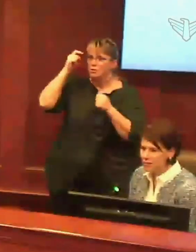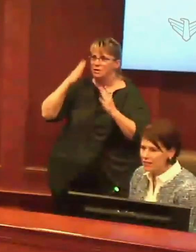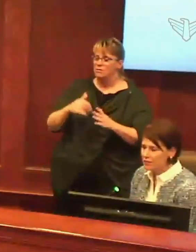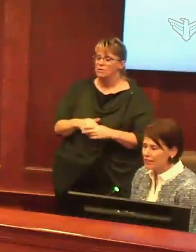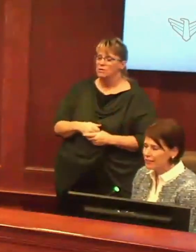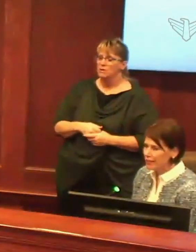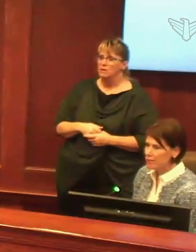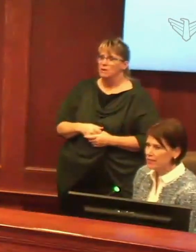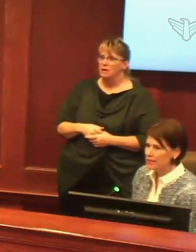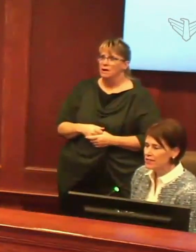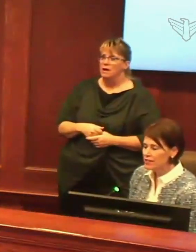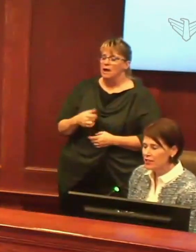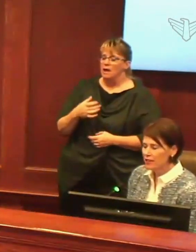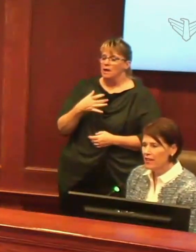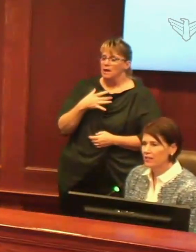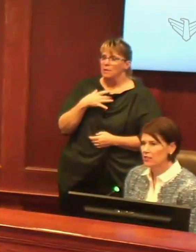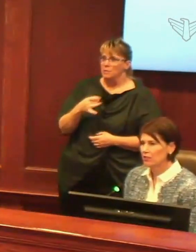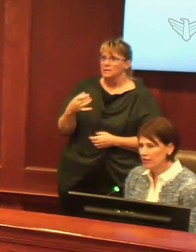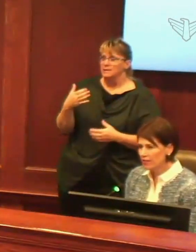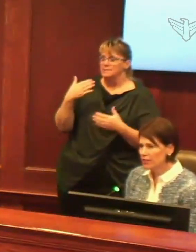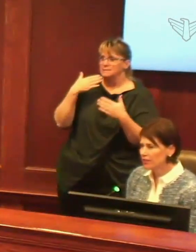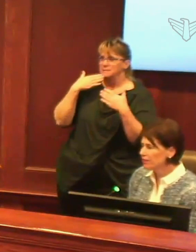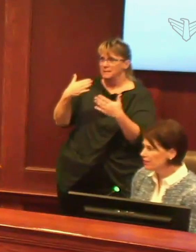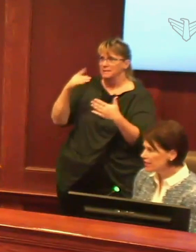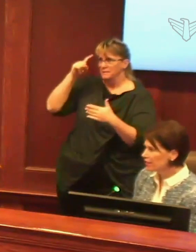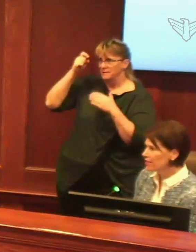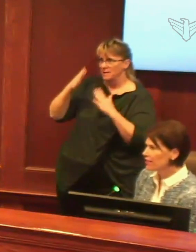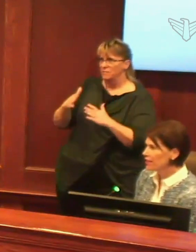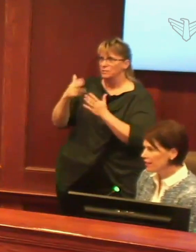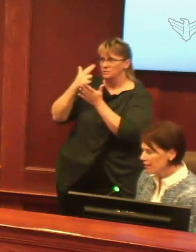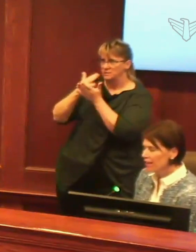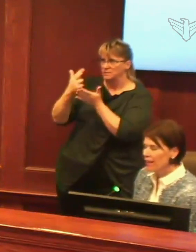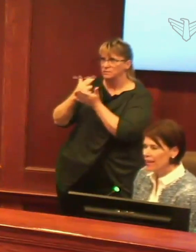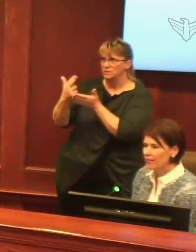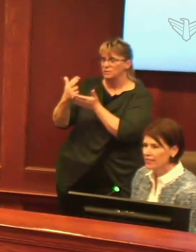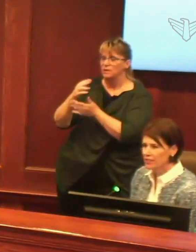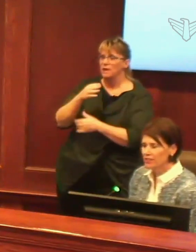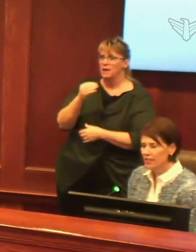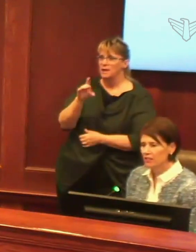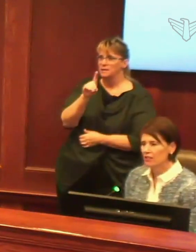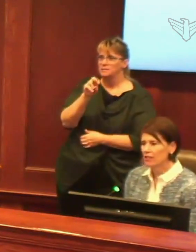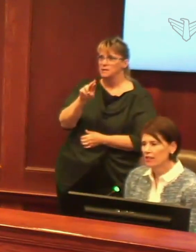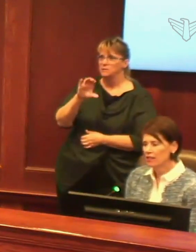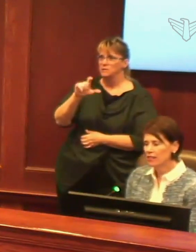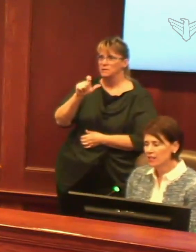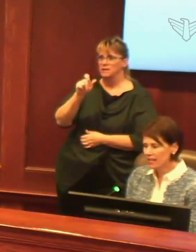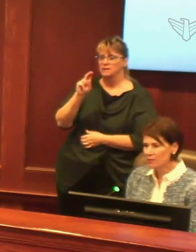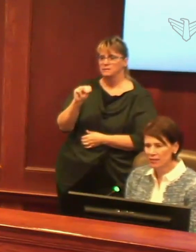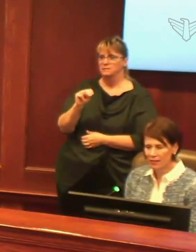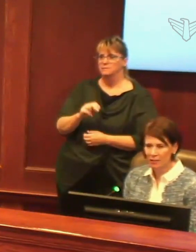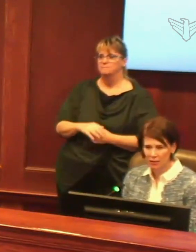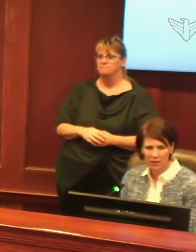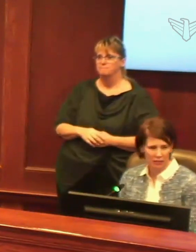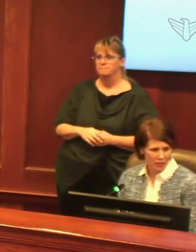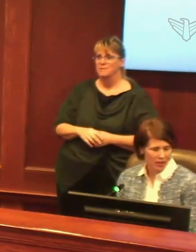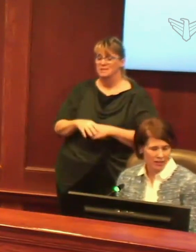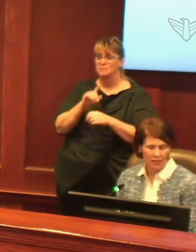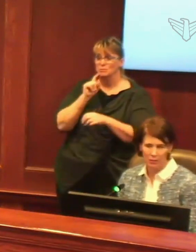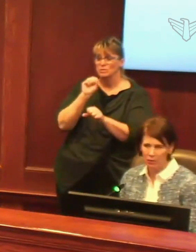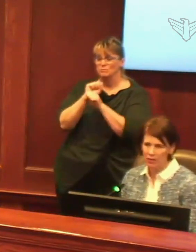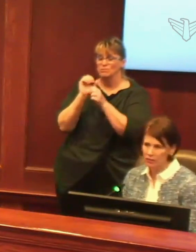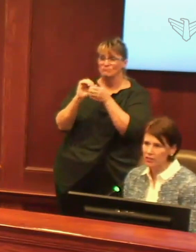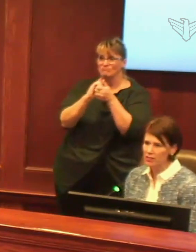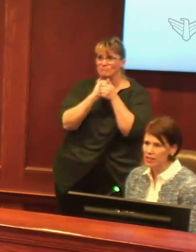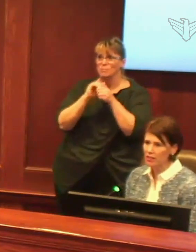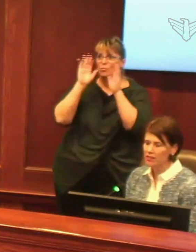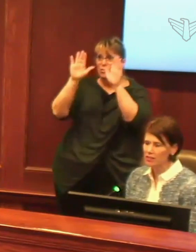would also like to reiterate my sincere thanks to the Governor, the Secretary, and Dr. Clayton. It has been a collaborative effort, and it has